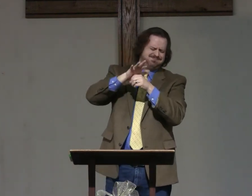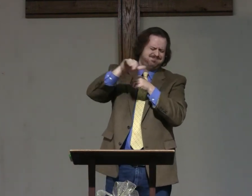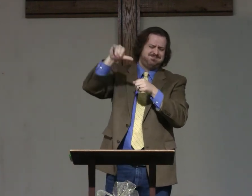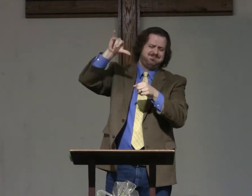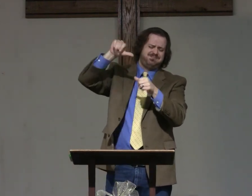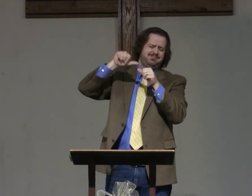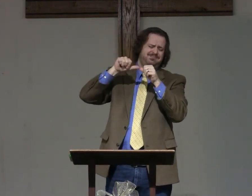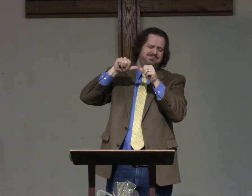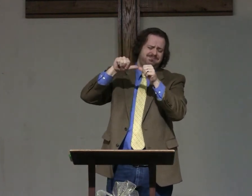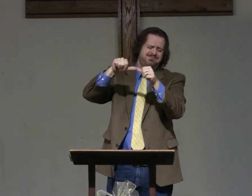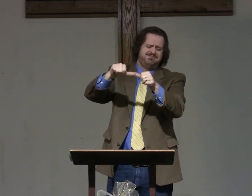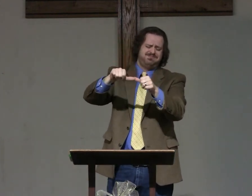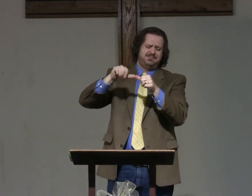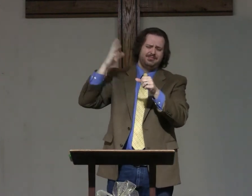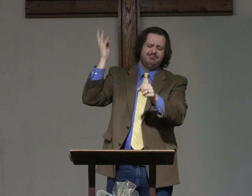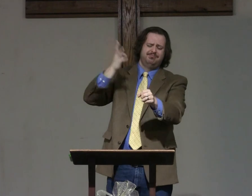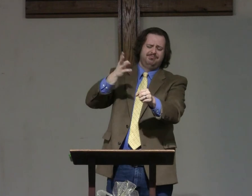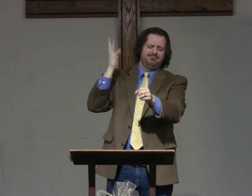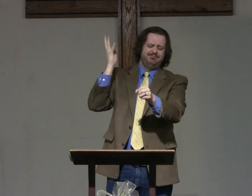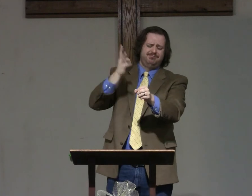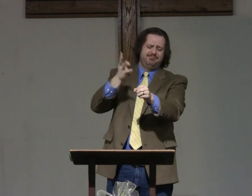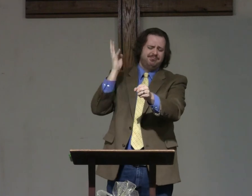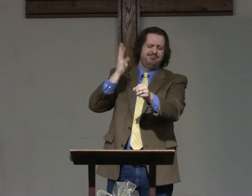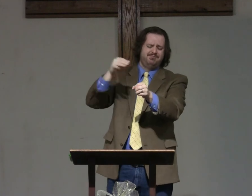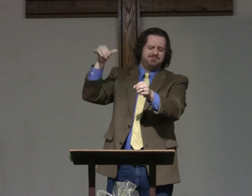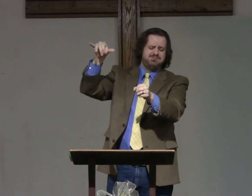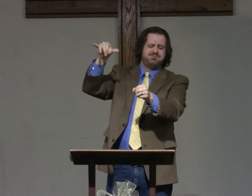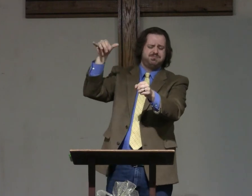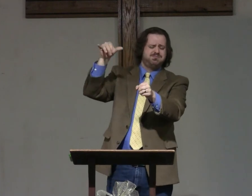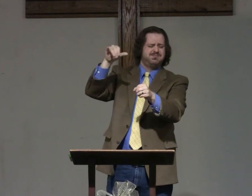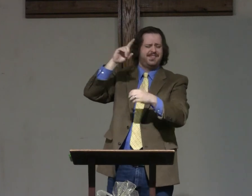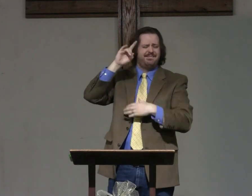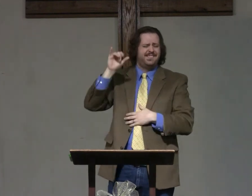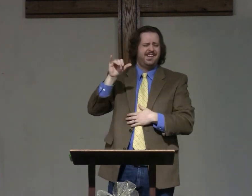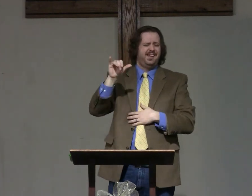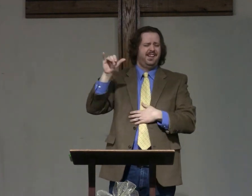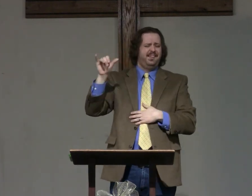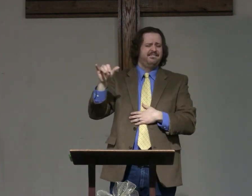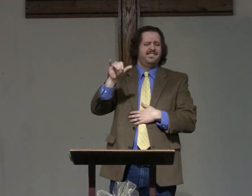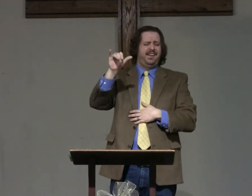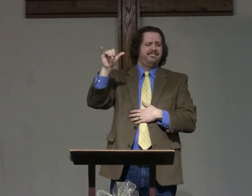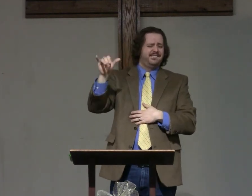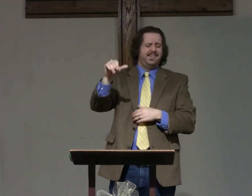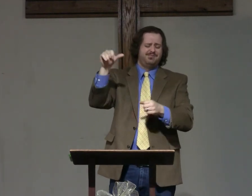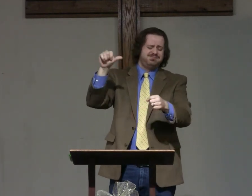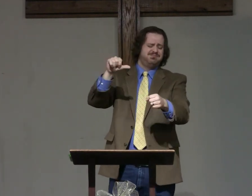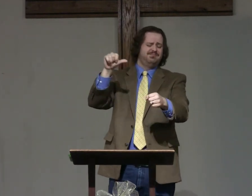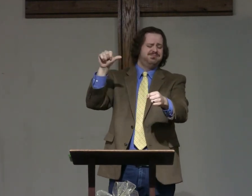God doesn't just give it to us once. He continues to pour out living water for eternity.